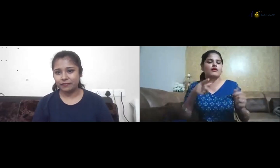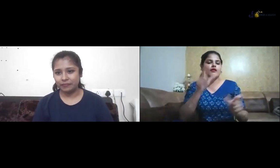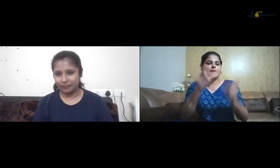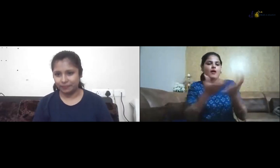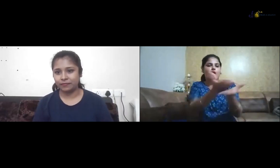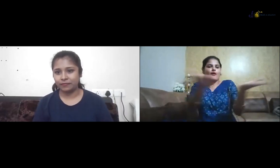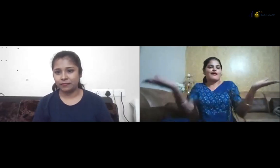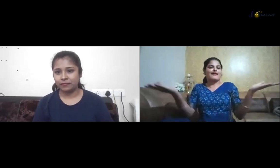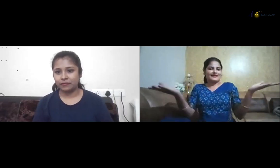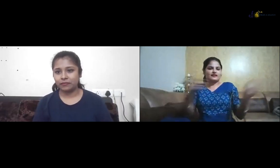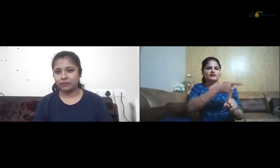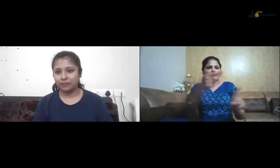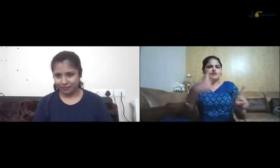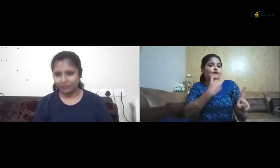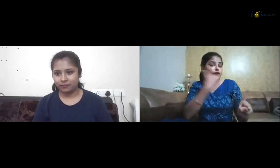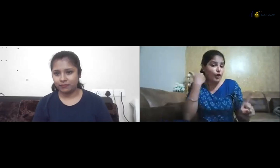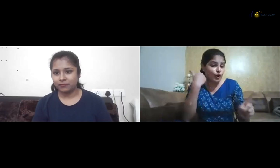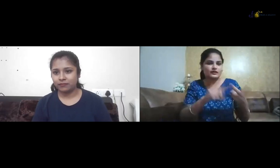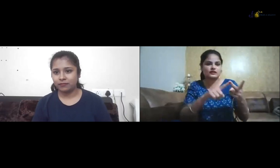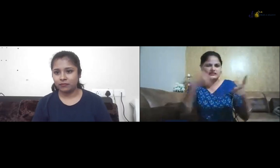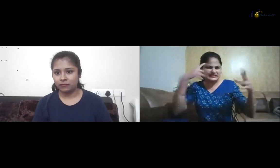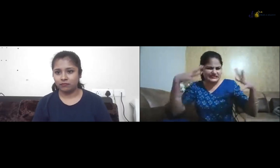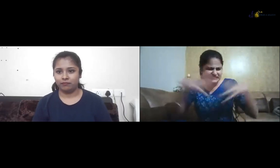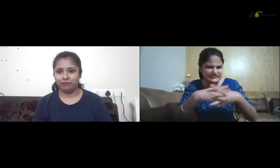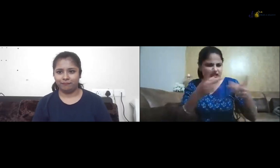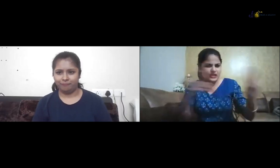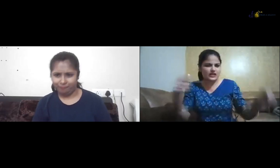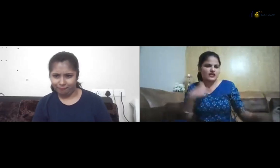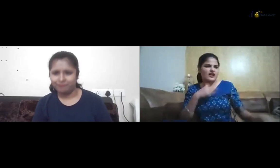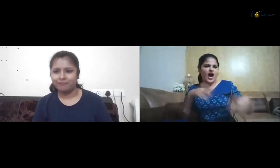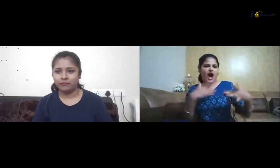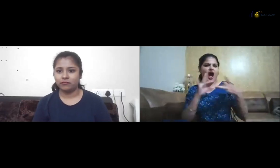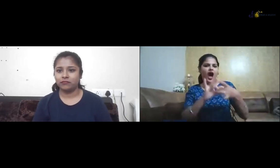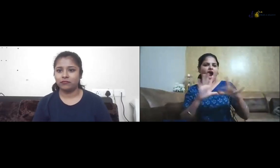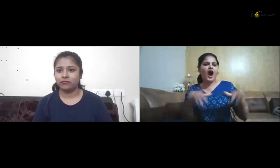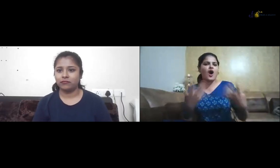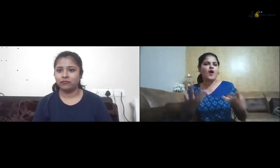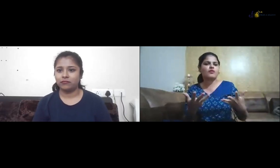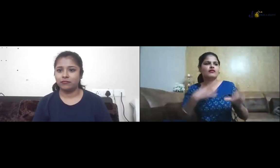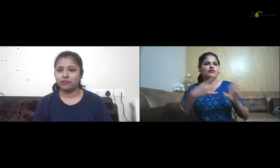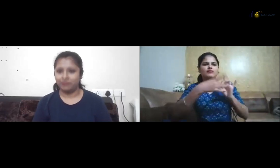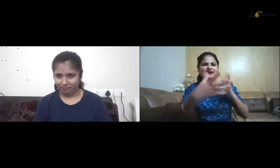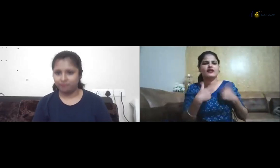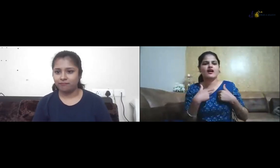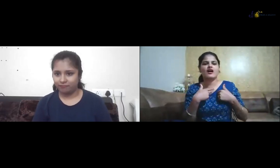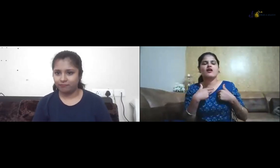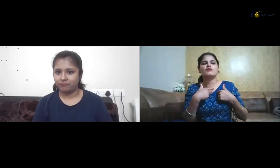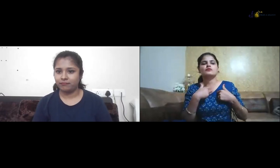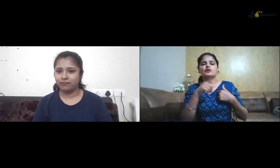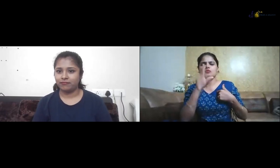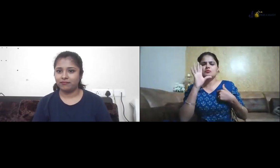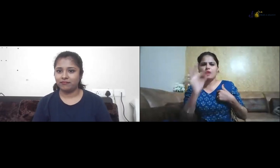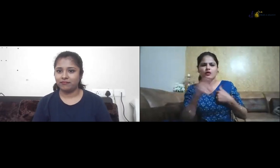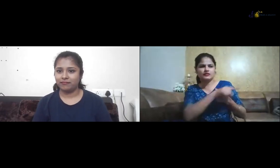So the aim for sharing funny experiences. So whenever people are stressed, how we can connect with the